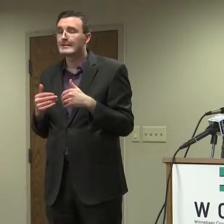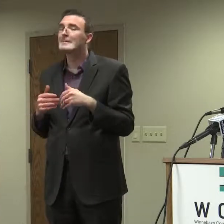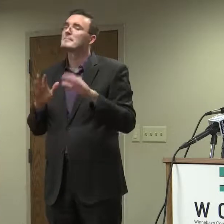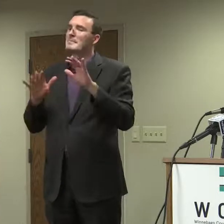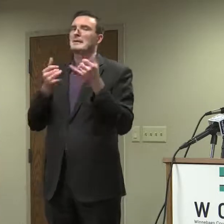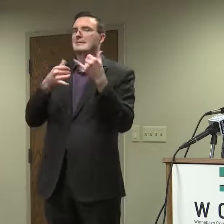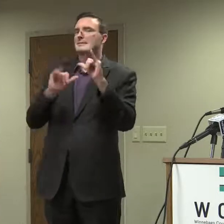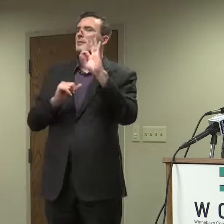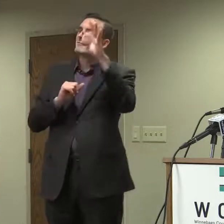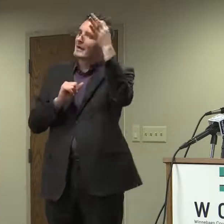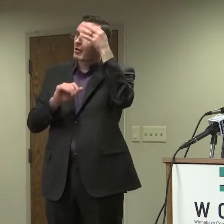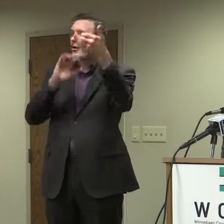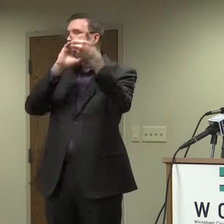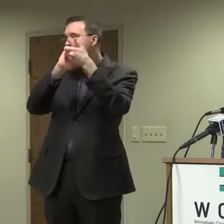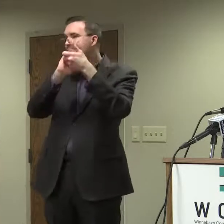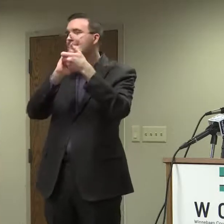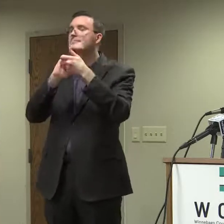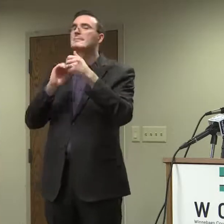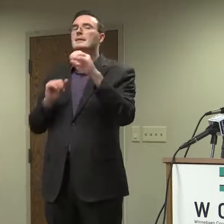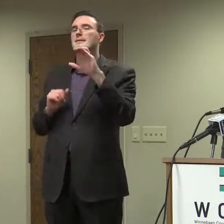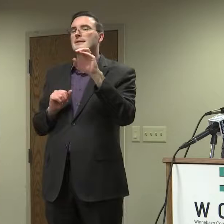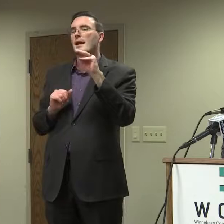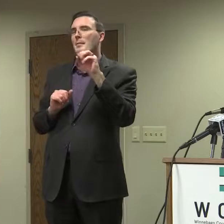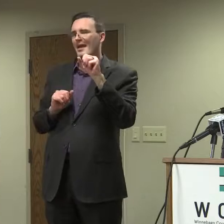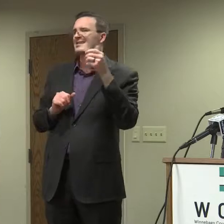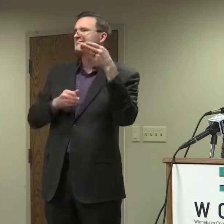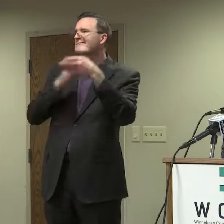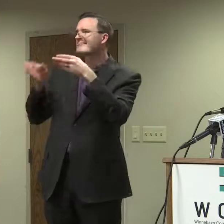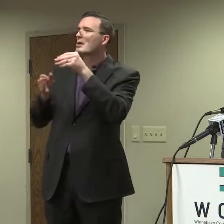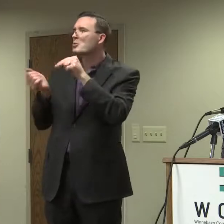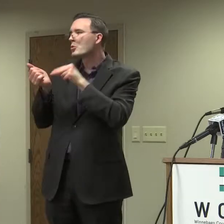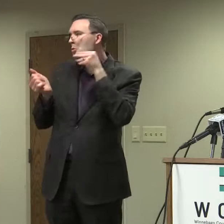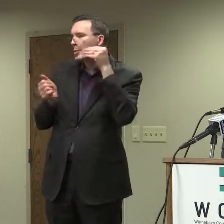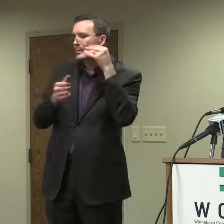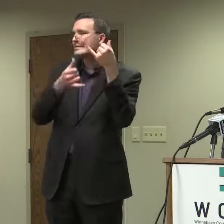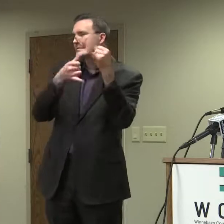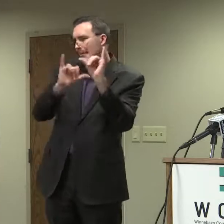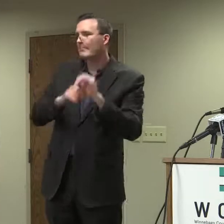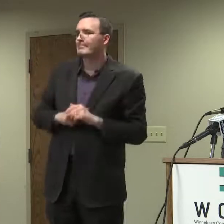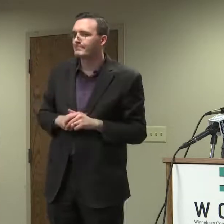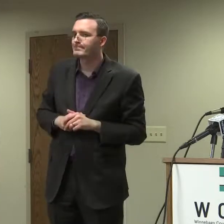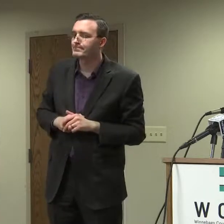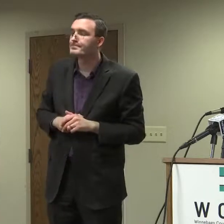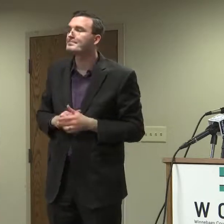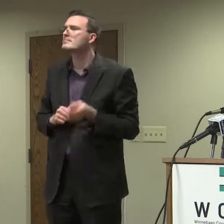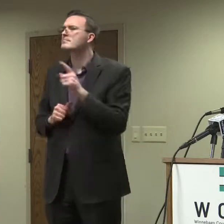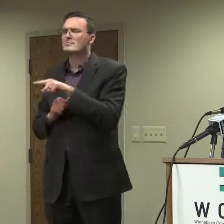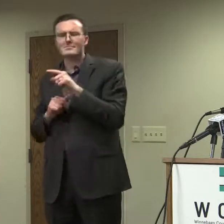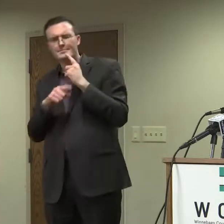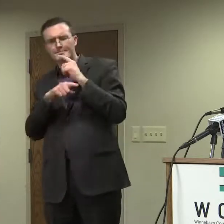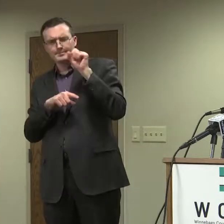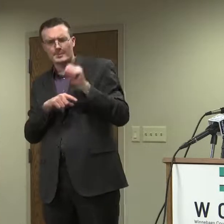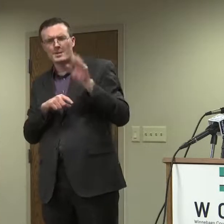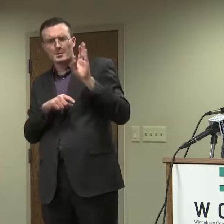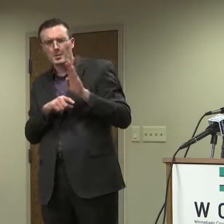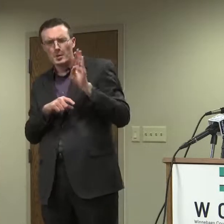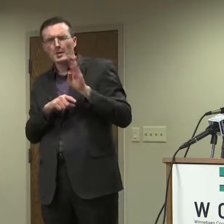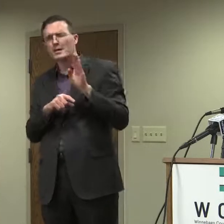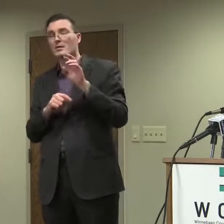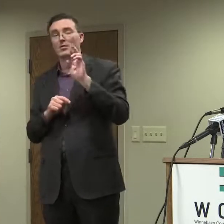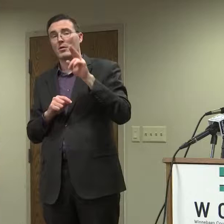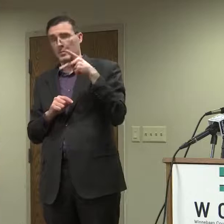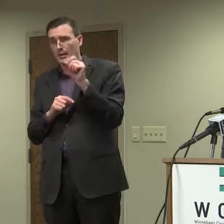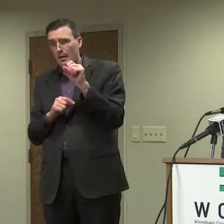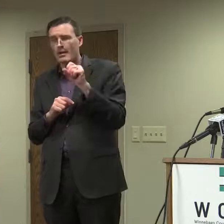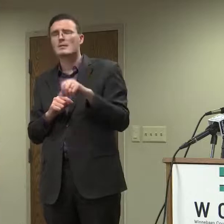CMS with the pharmacies of CVS and Walgreens. And do you know, we had said South Beloit, we said RPS. Do we know how many schools in our